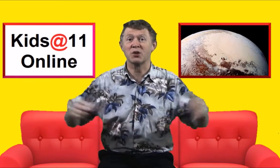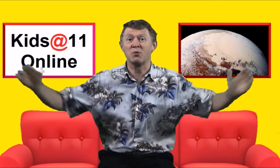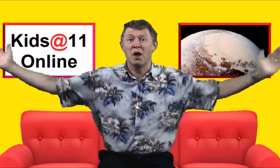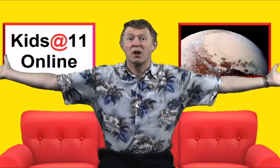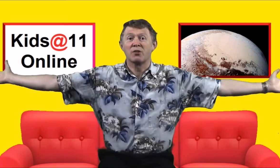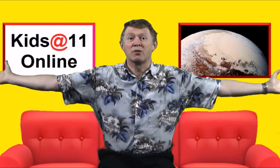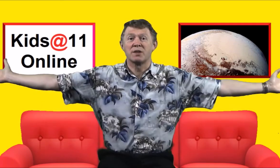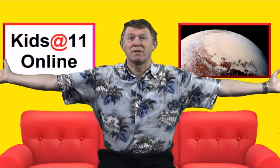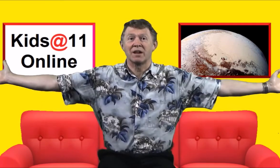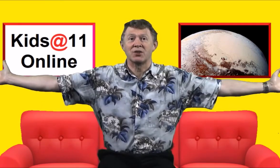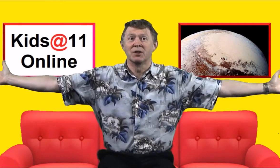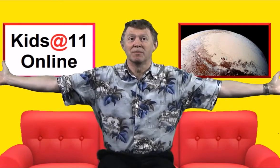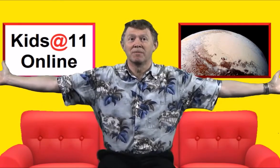to crucifixion.